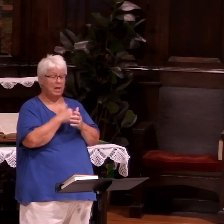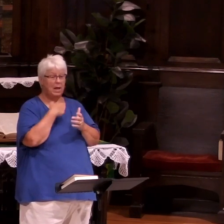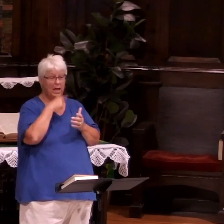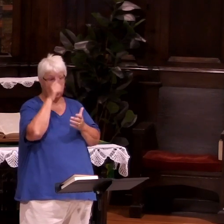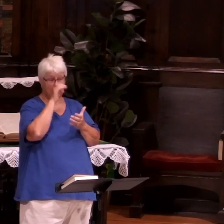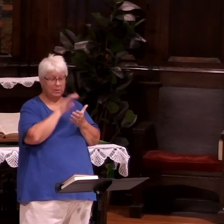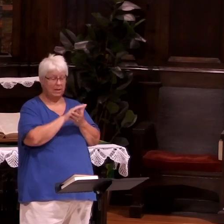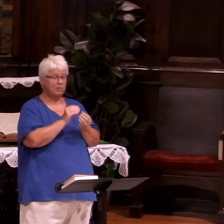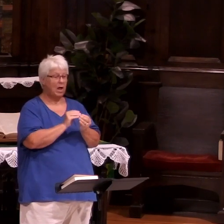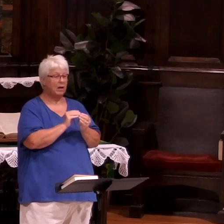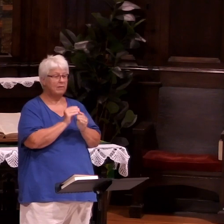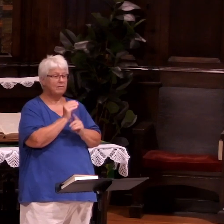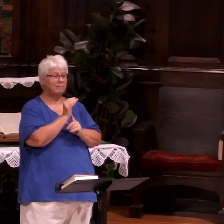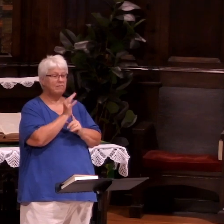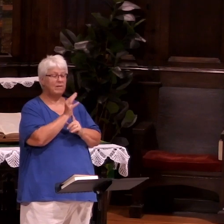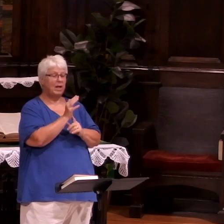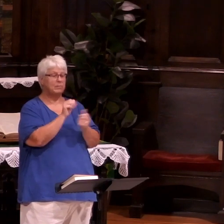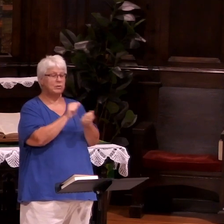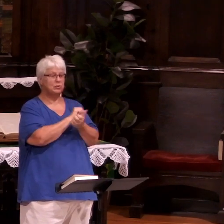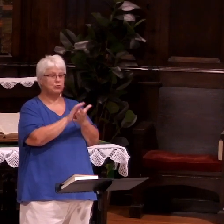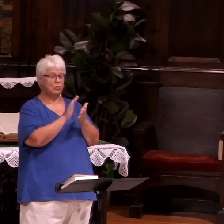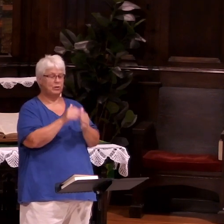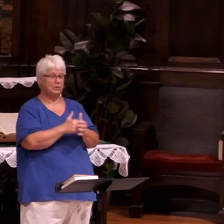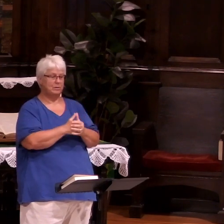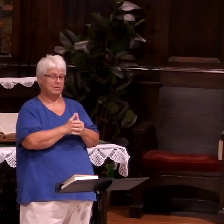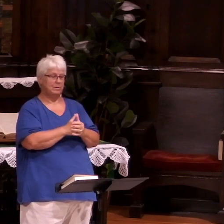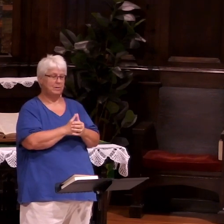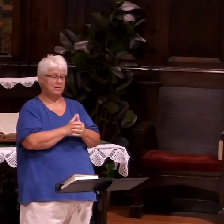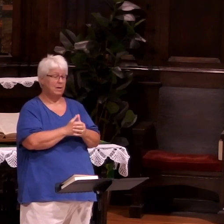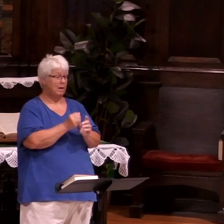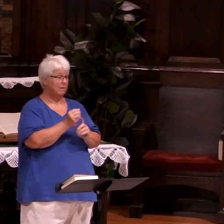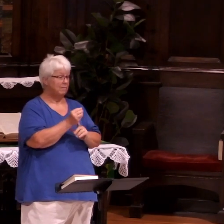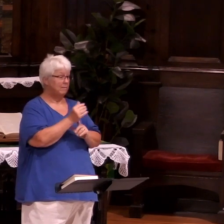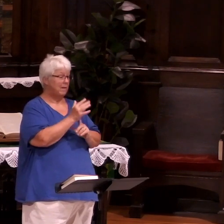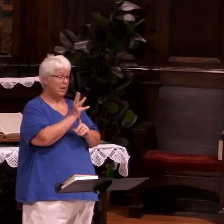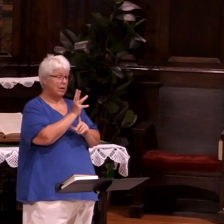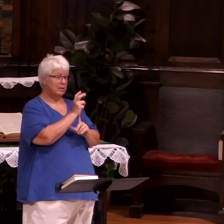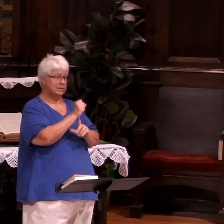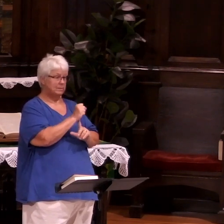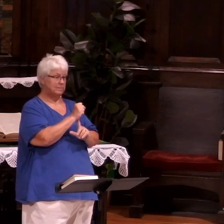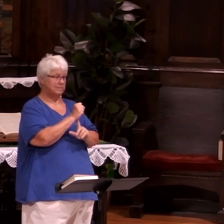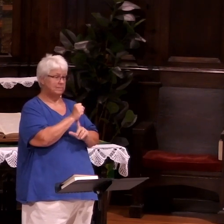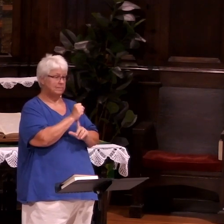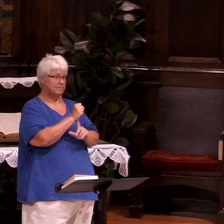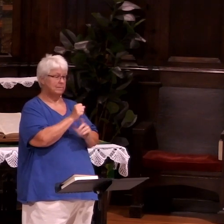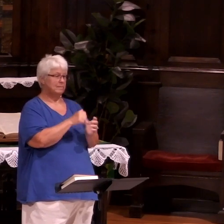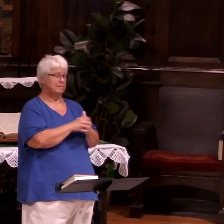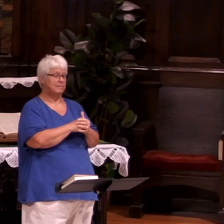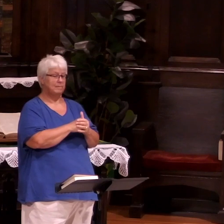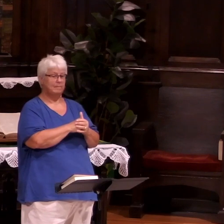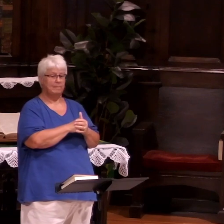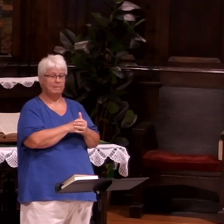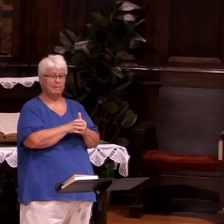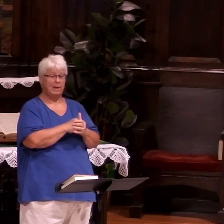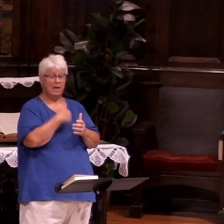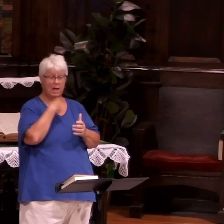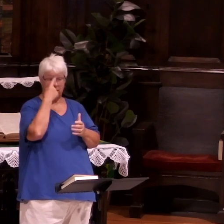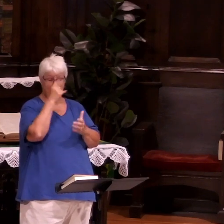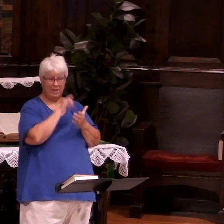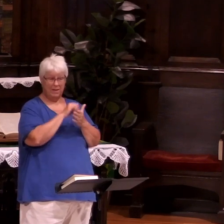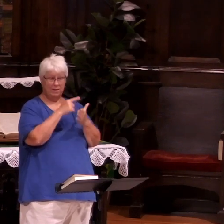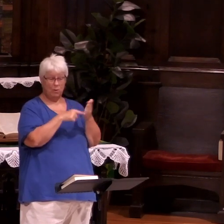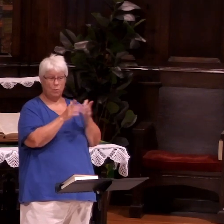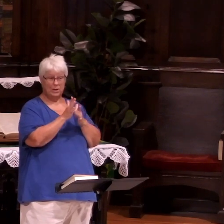are flame destroyers. Flame extinguishers. I actually think that's